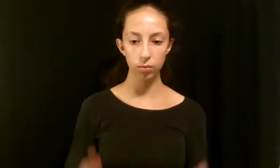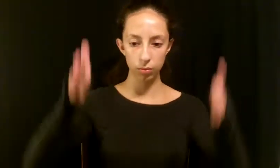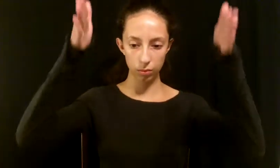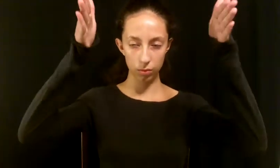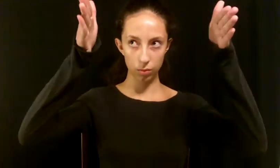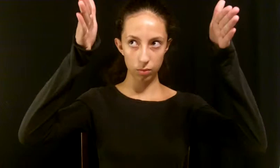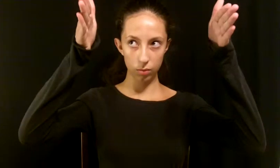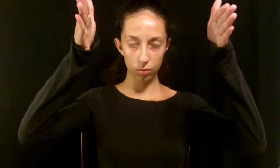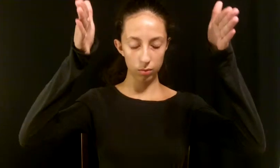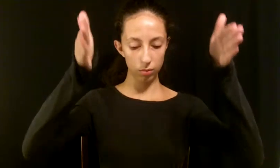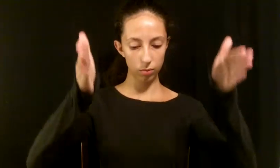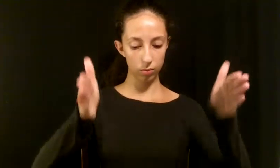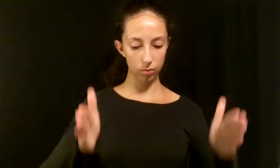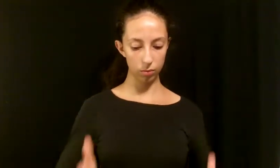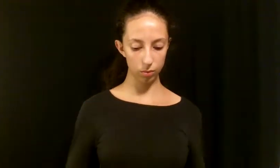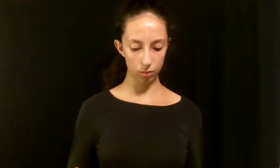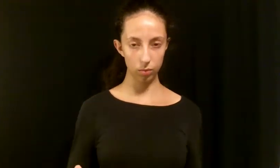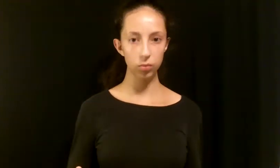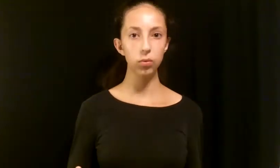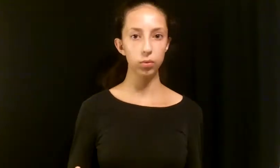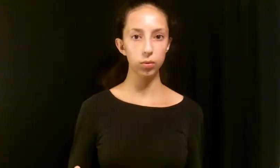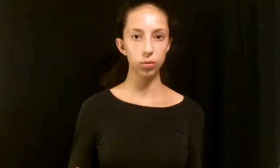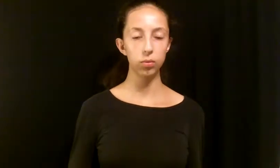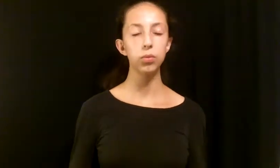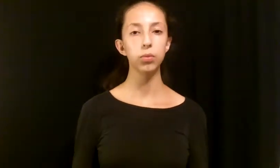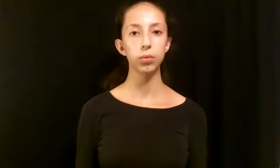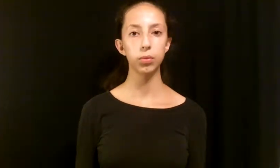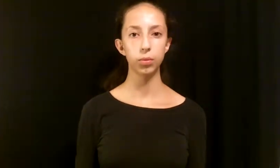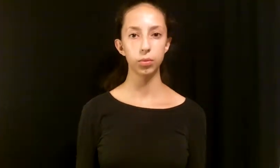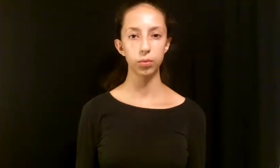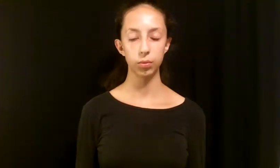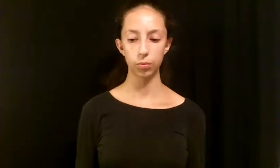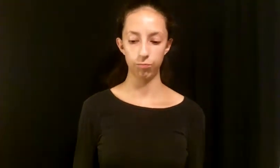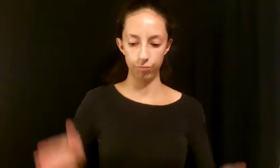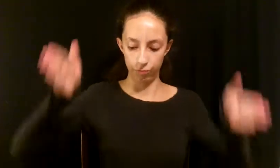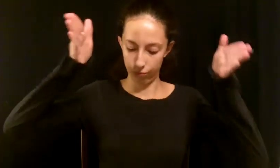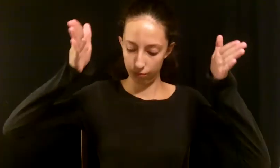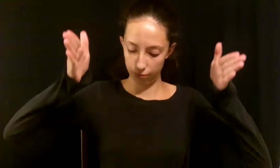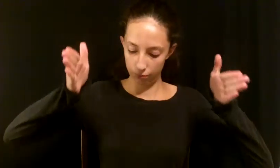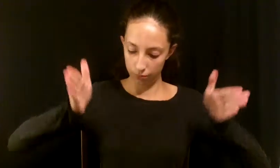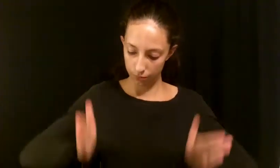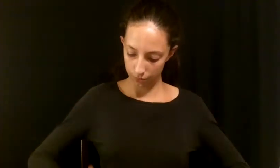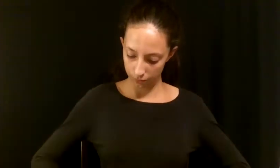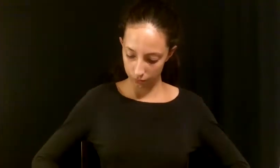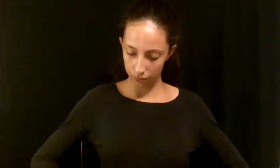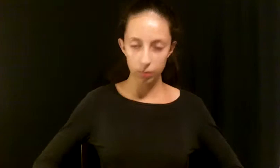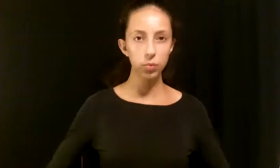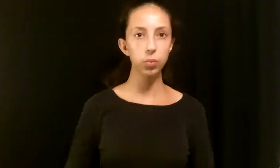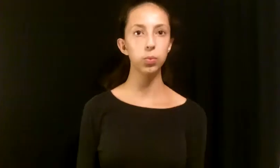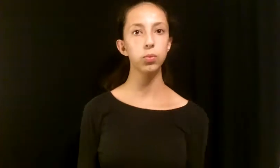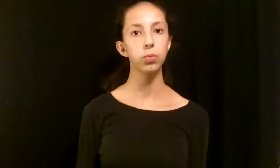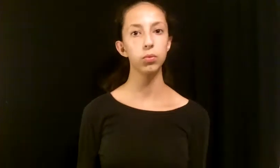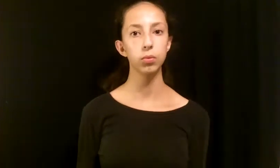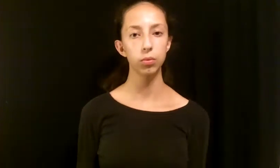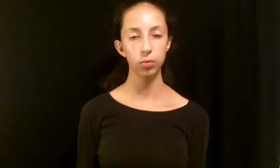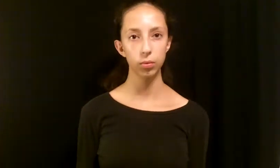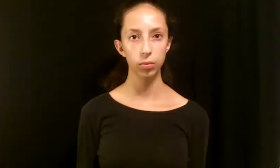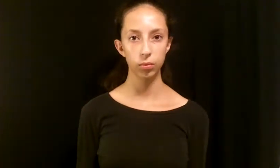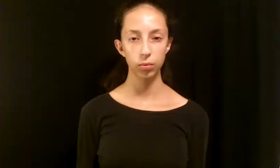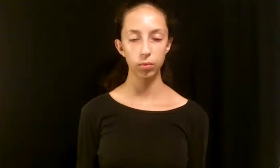two hands and you just go straight down. And I think of it as you're outlining a person. You have your two this side. So for teacher, it